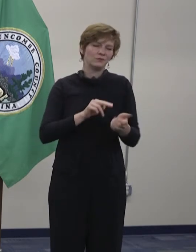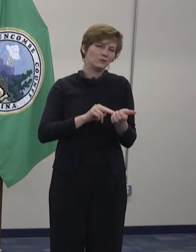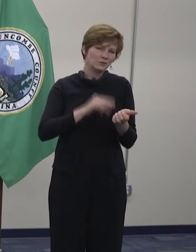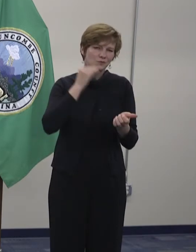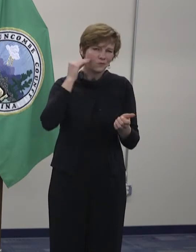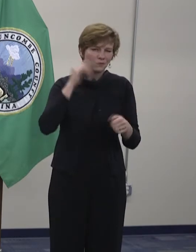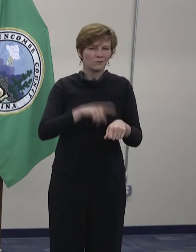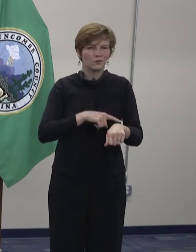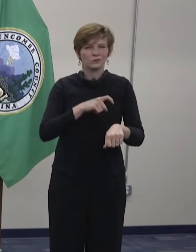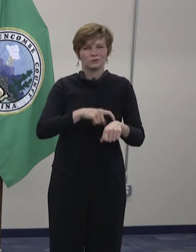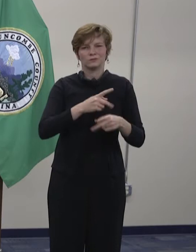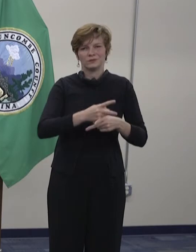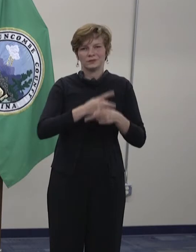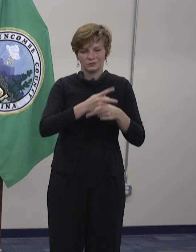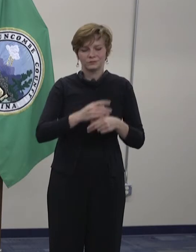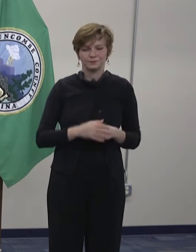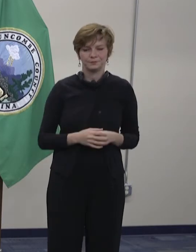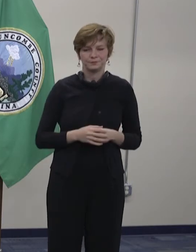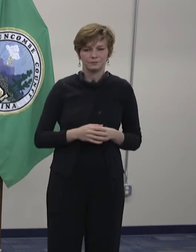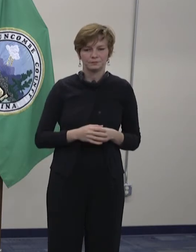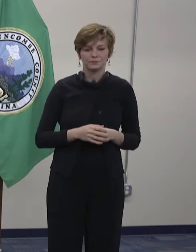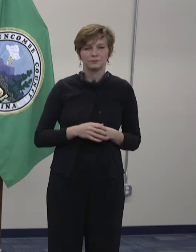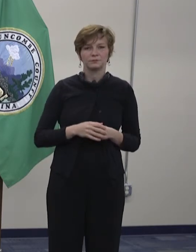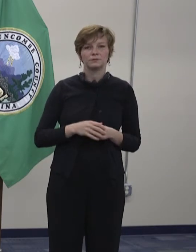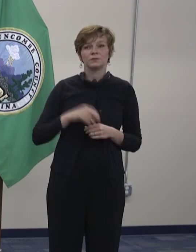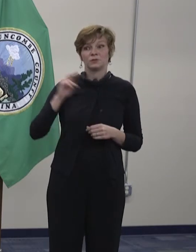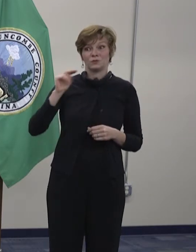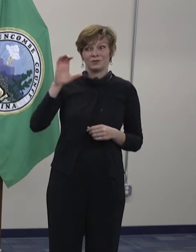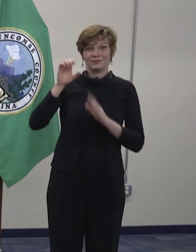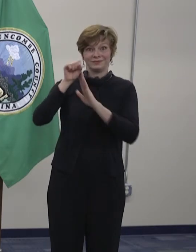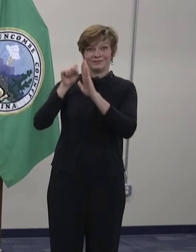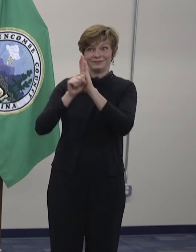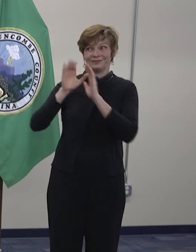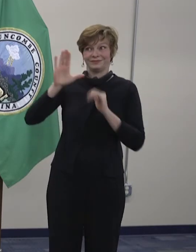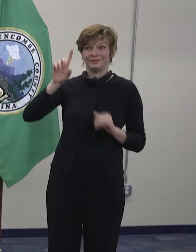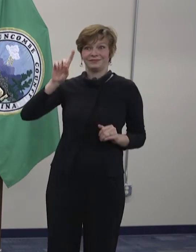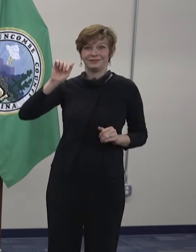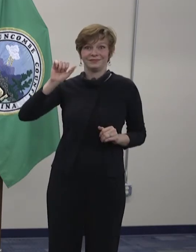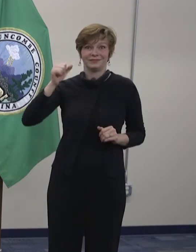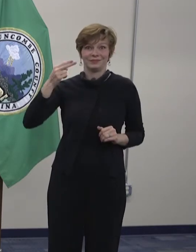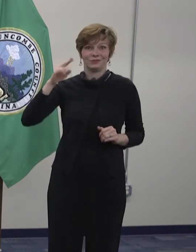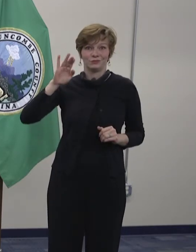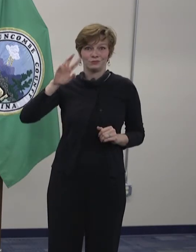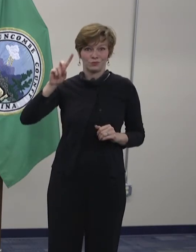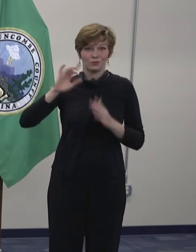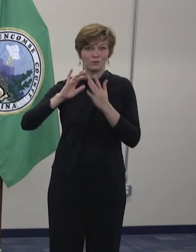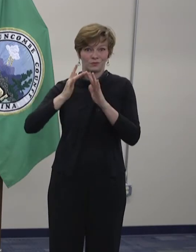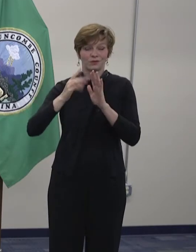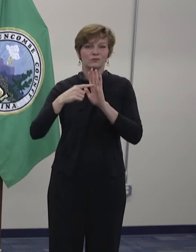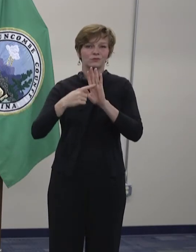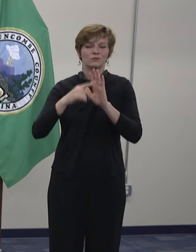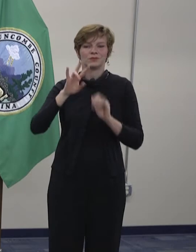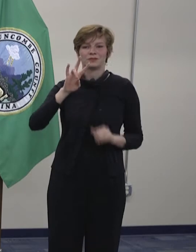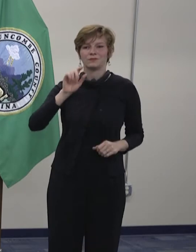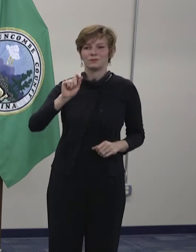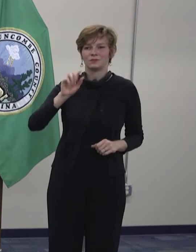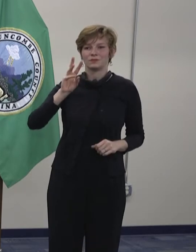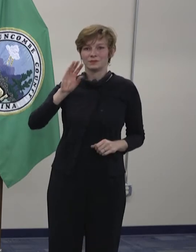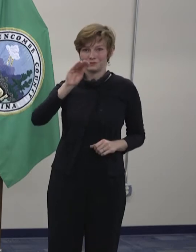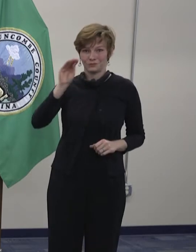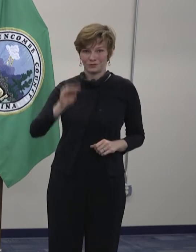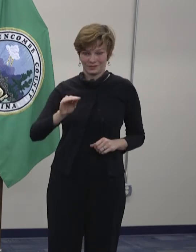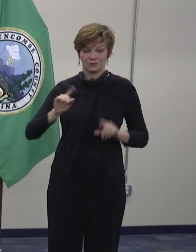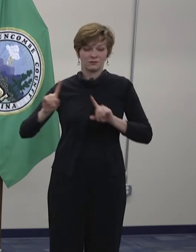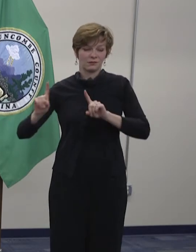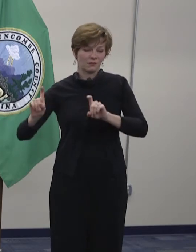Recent percent positivity published on the North Carolina COVID dashboard shows 7.6% of COVID-19 tests performed